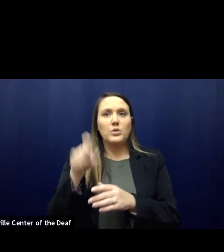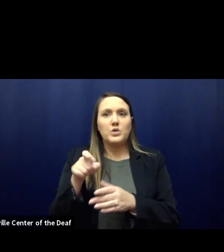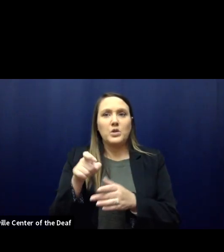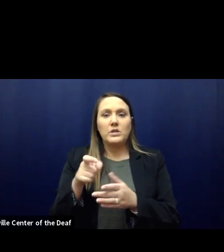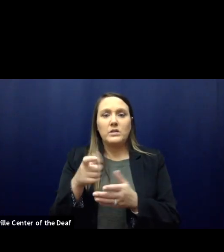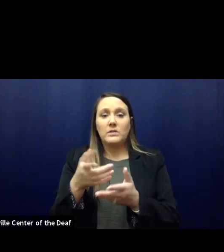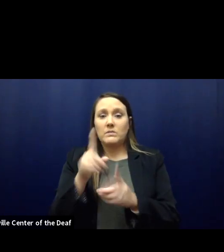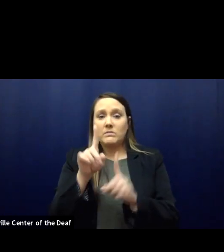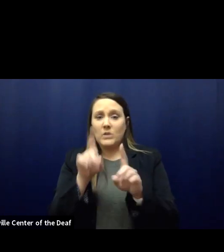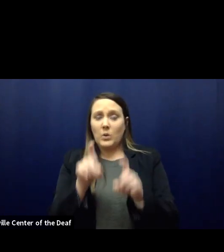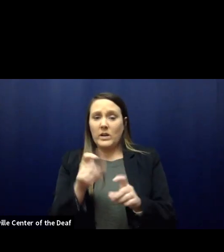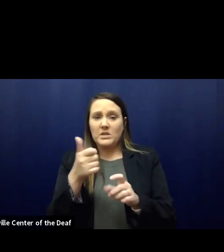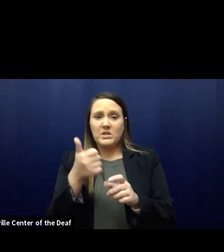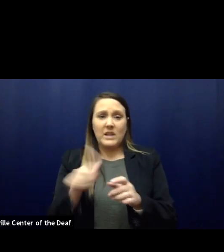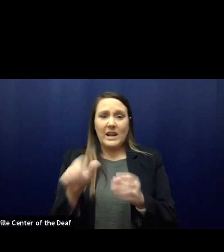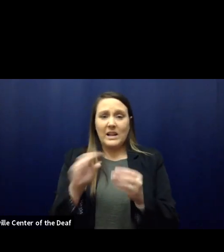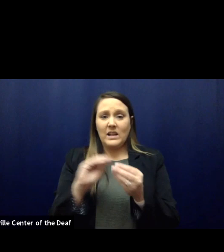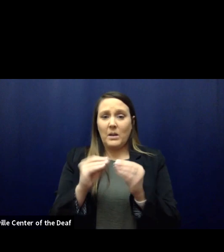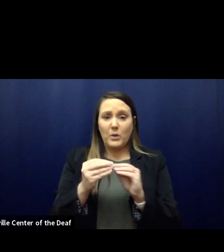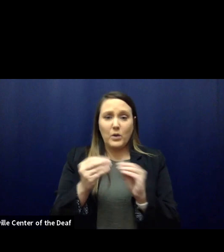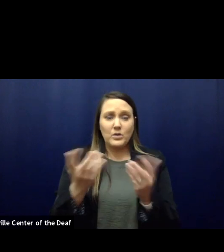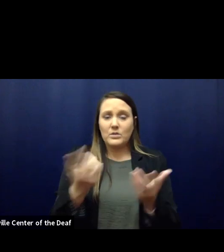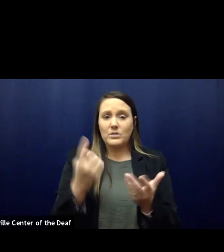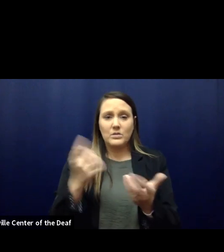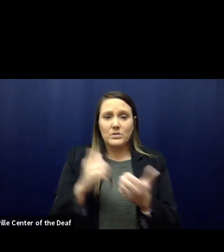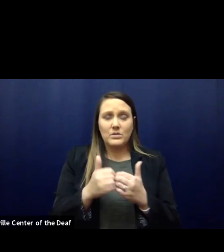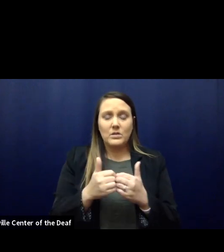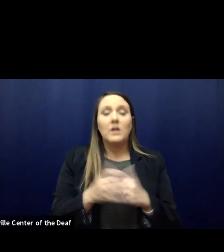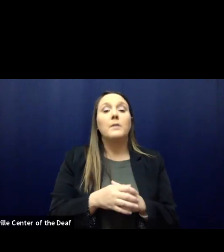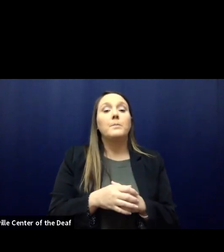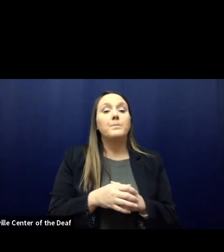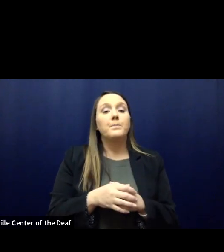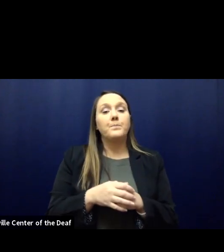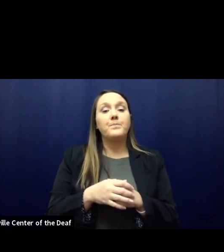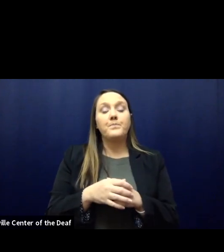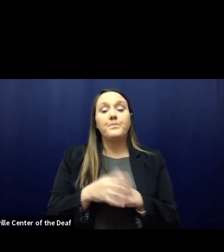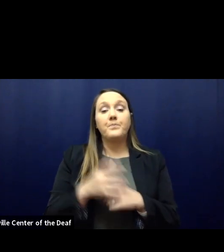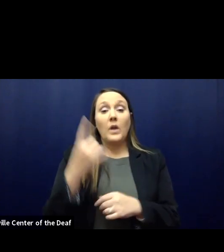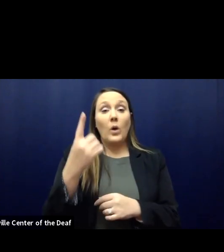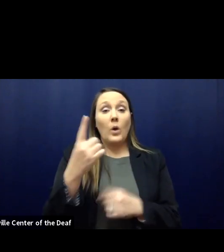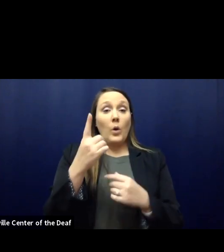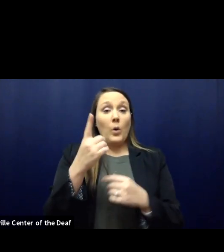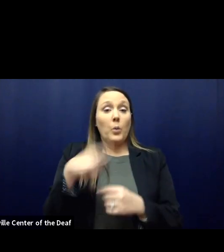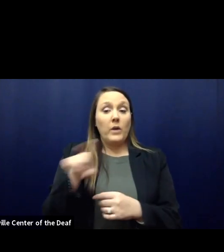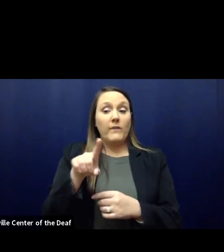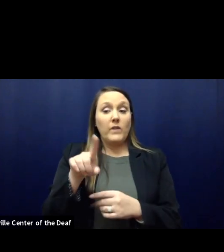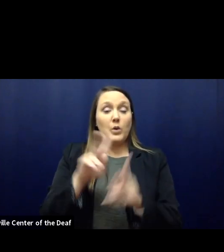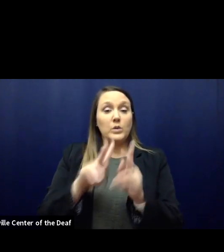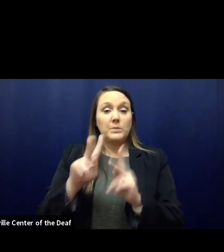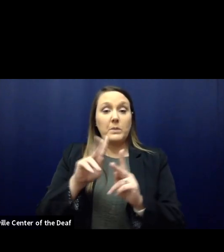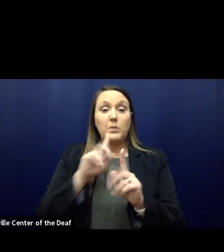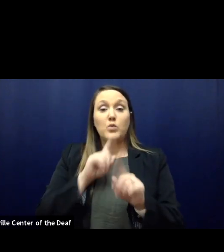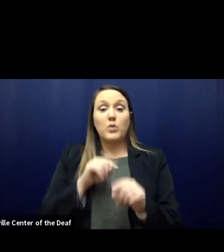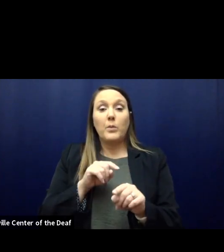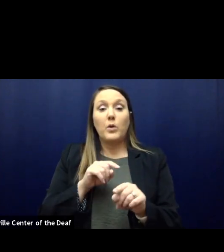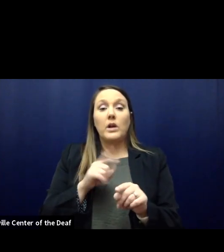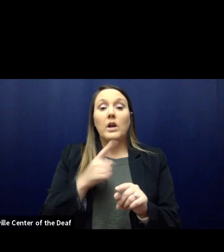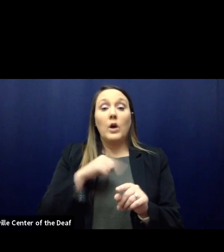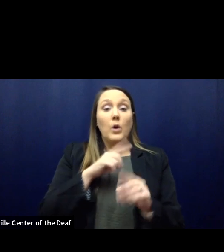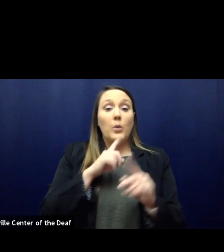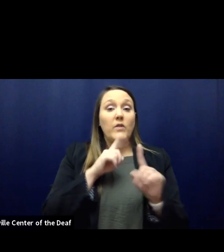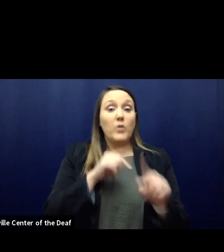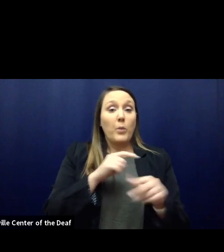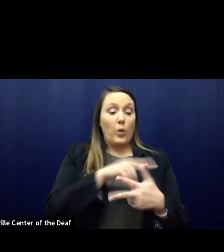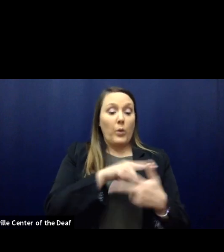numbers. Yes. Is there a checking process? So there is. I can say that one of those people were reported. Again, we get reports from 3